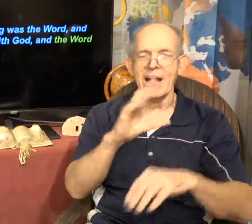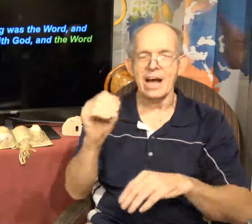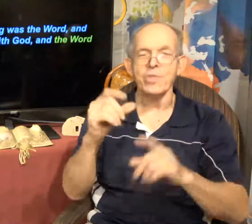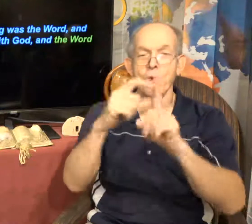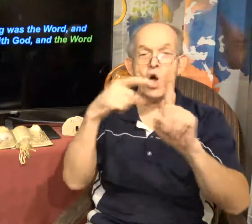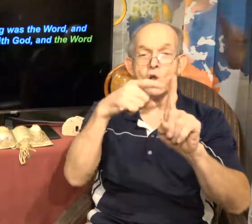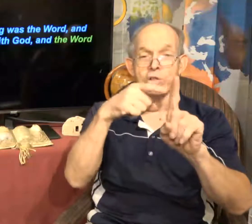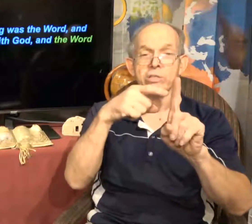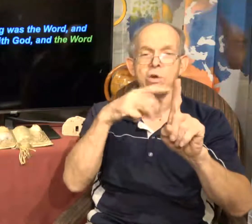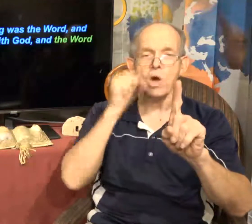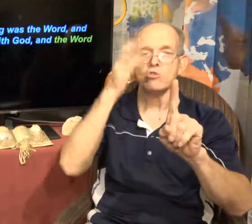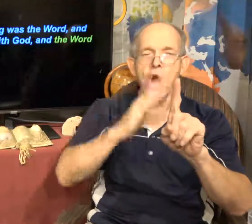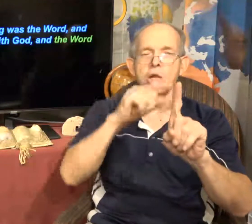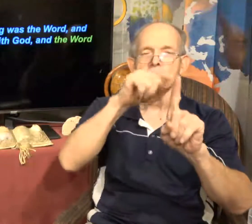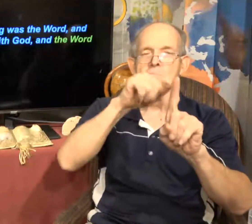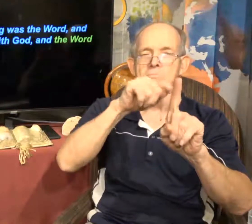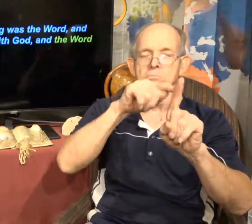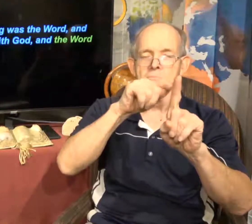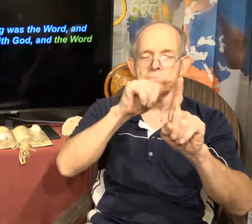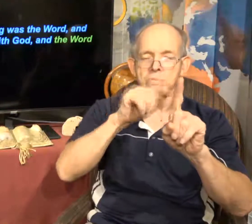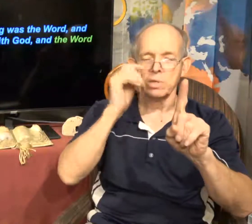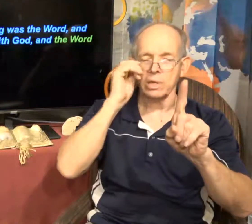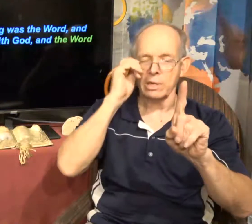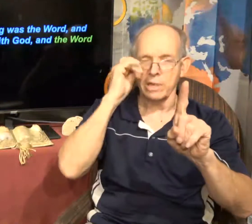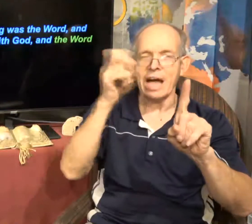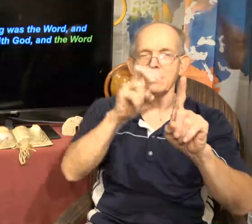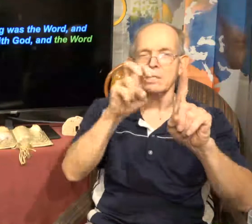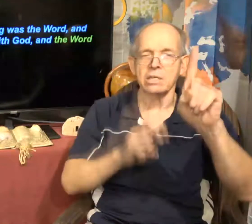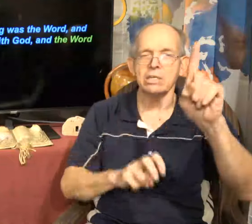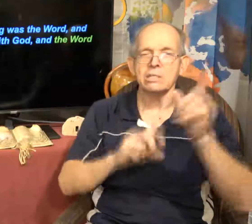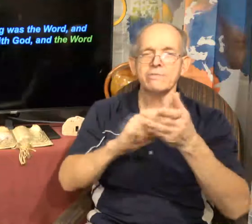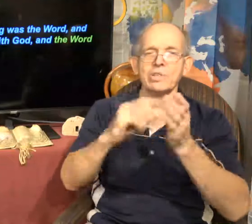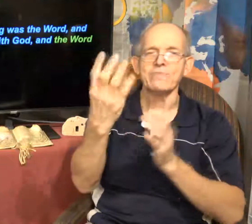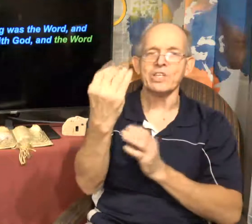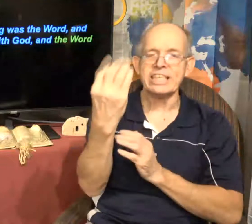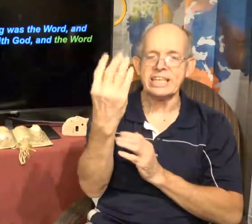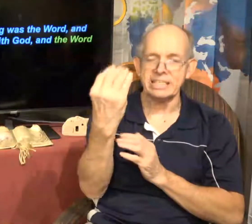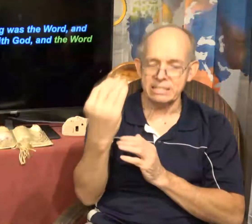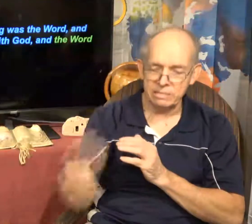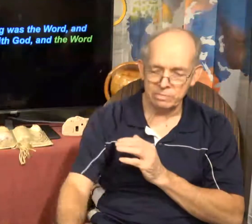And the world was God. Now, 15.